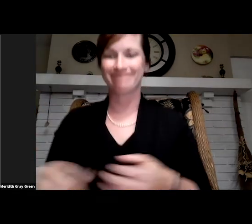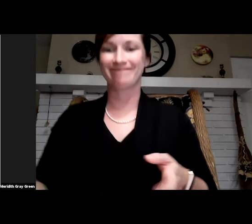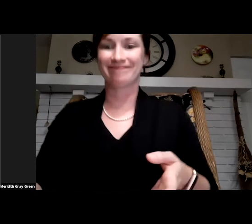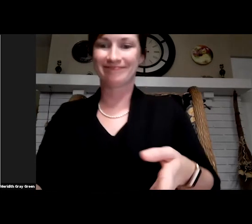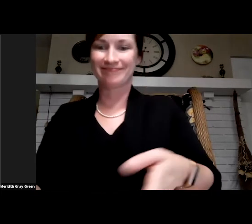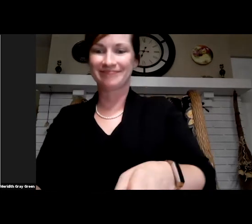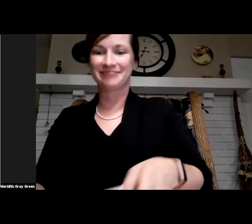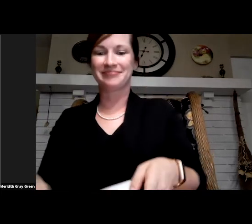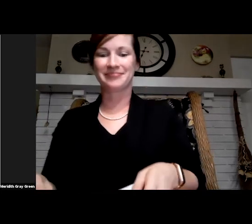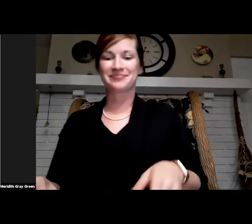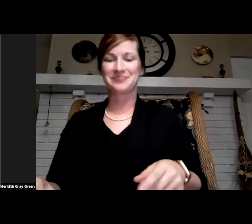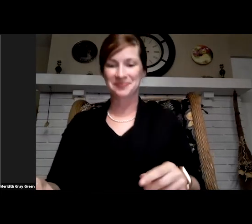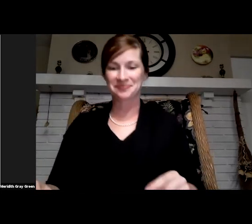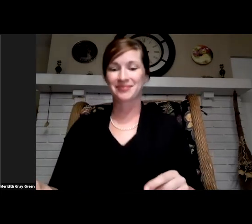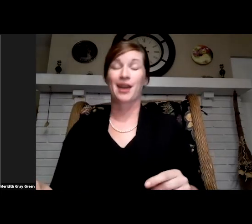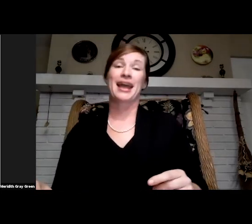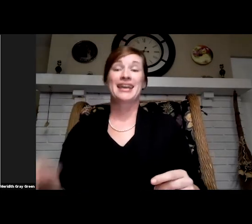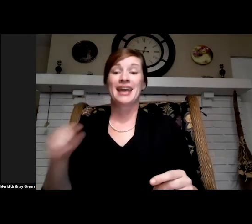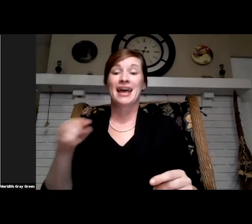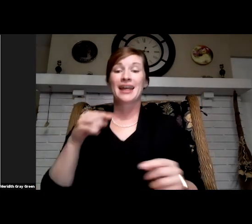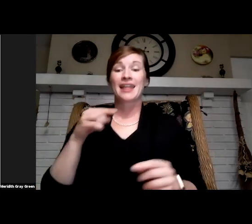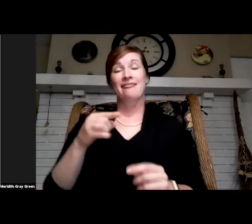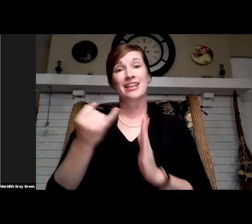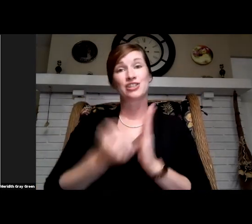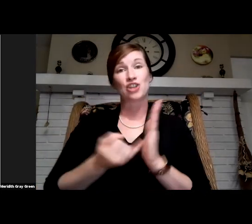All right, moving on.